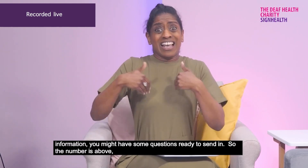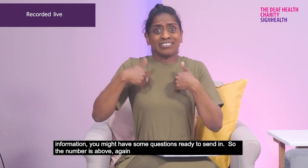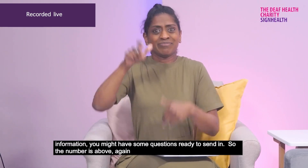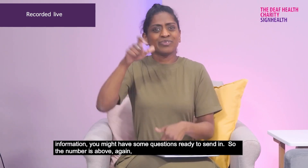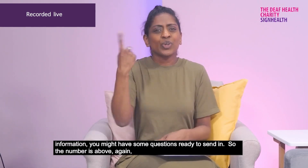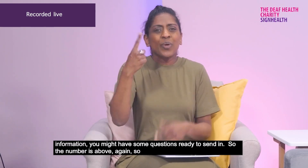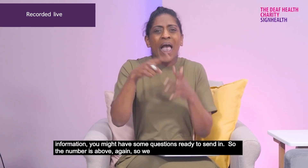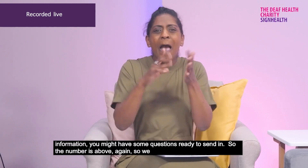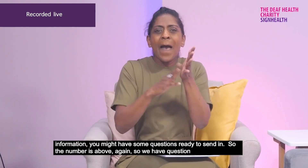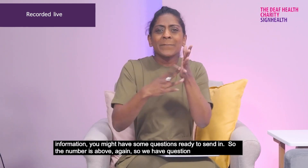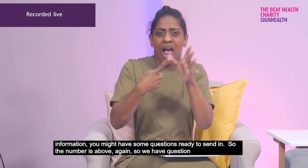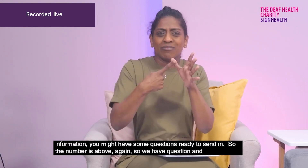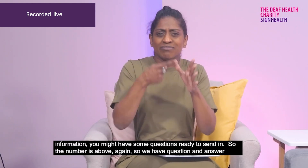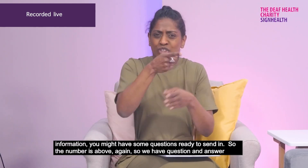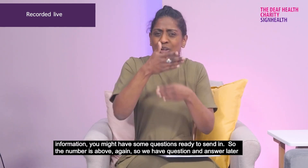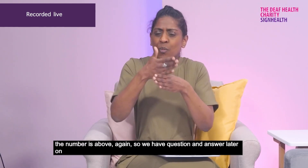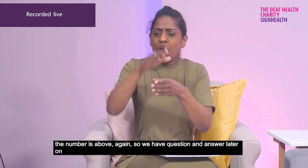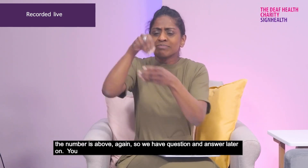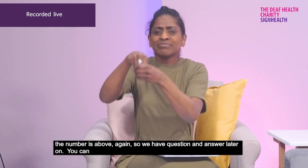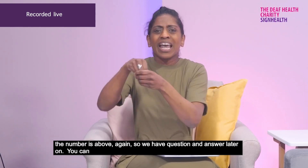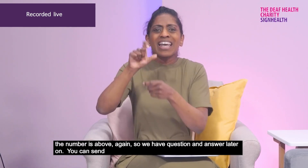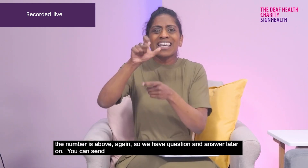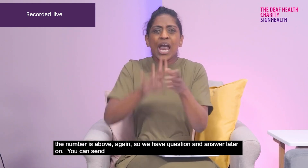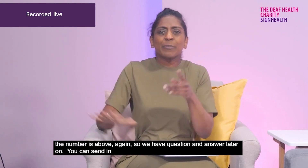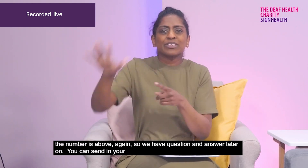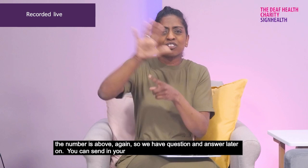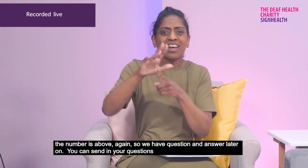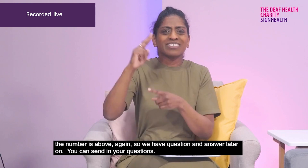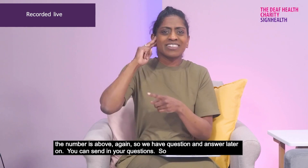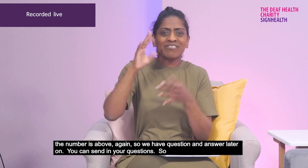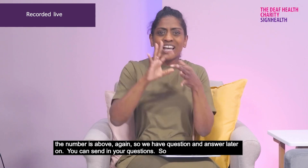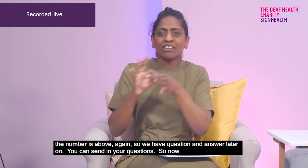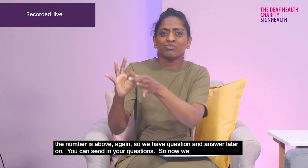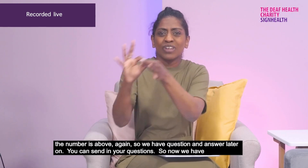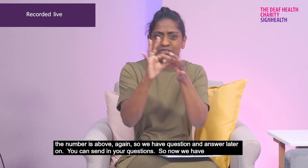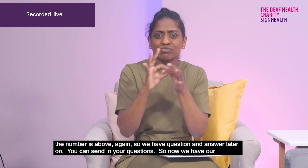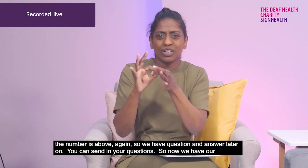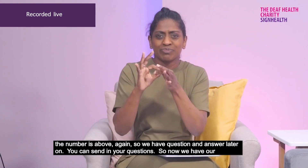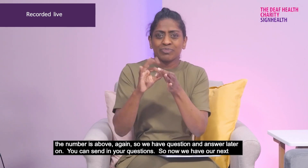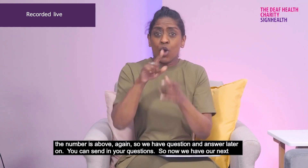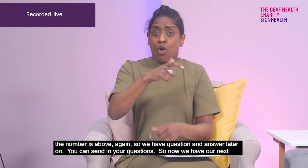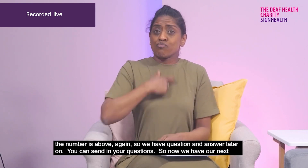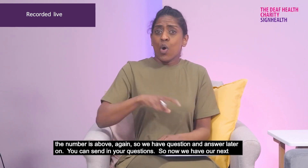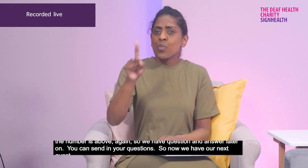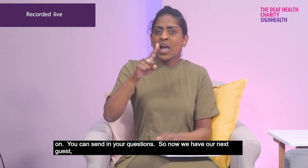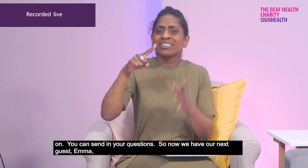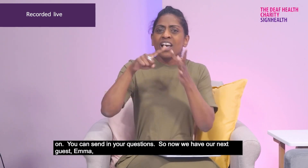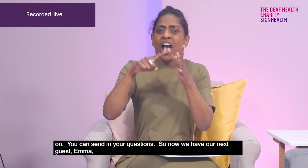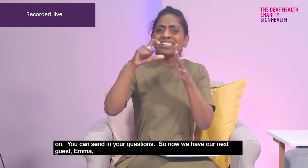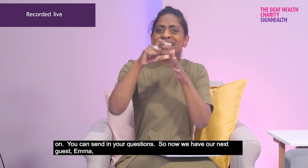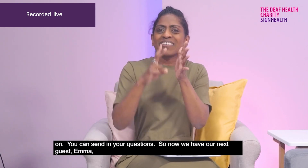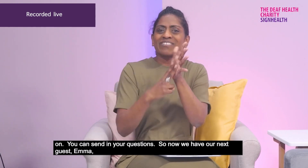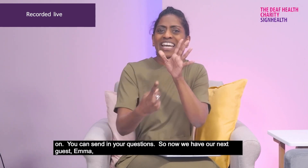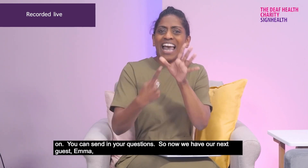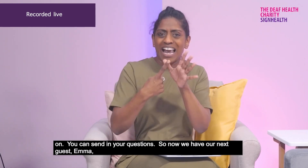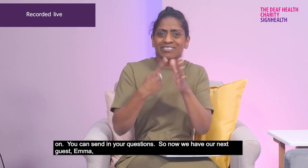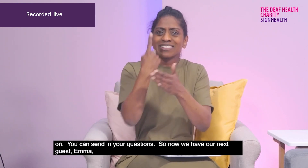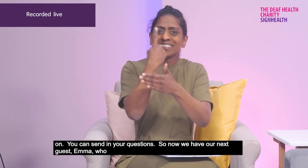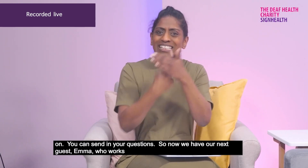above again. So we have question and answer later on. You can send in your questions. So now we have our next guest, Emma, who works